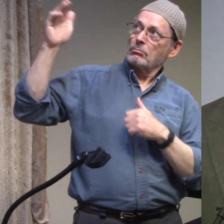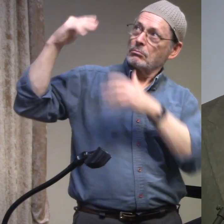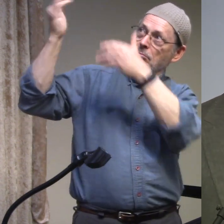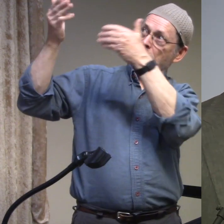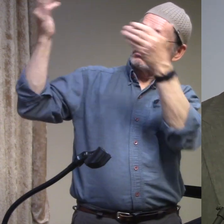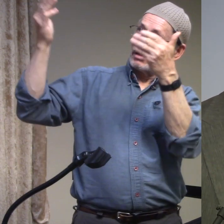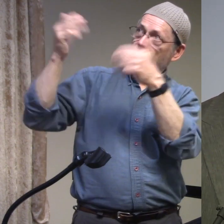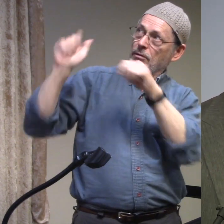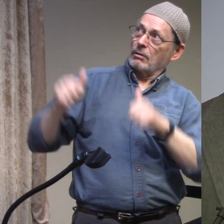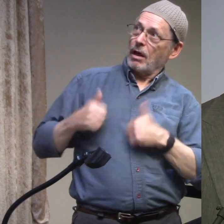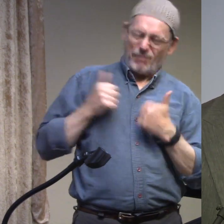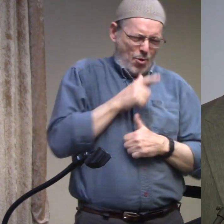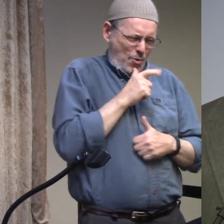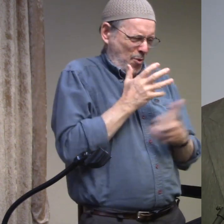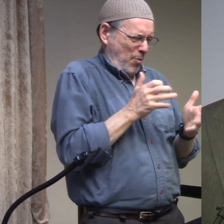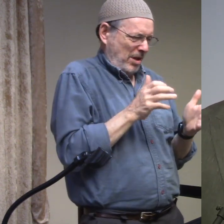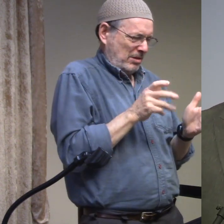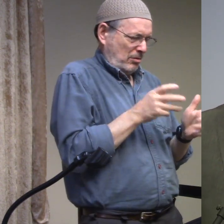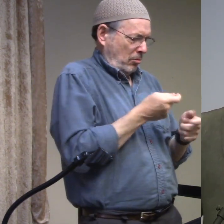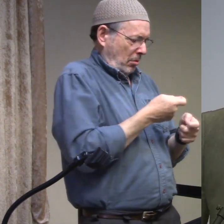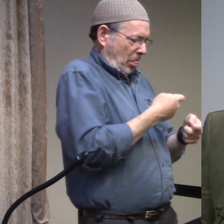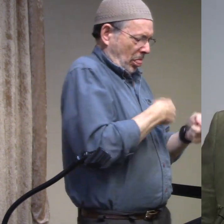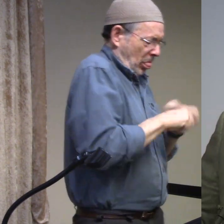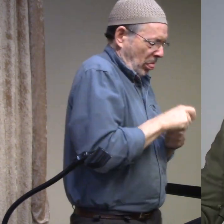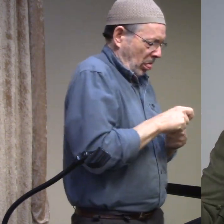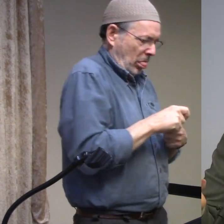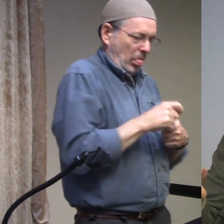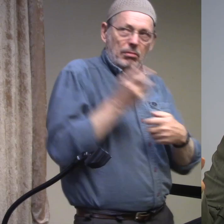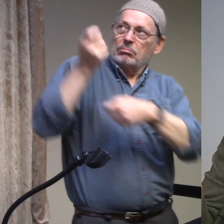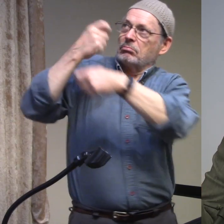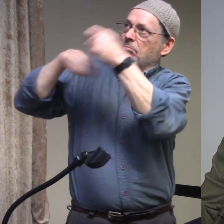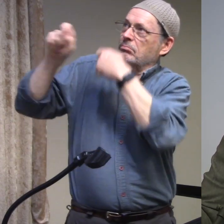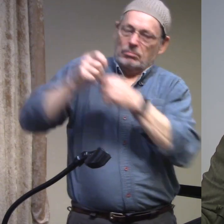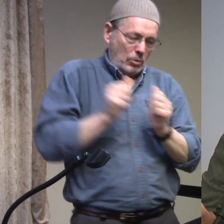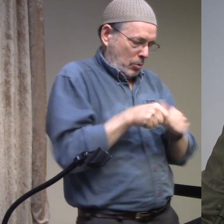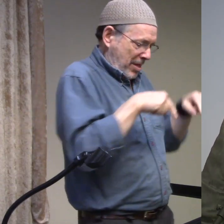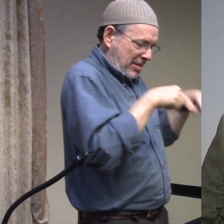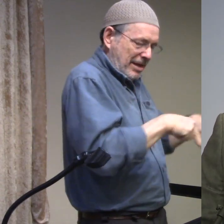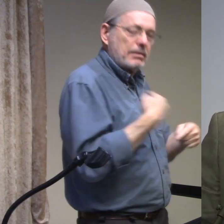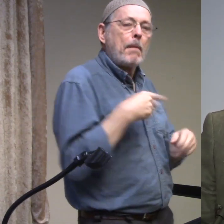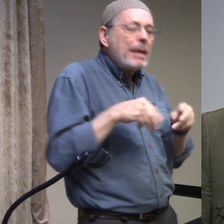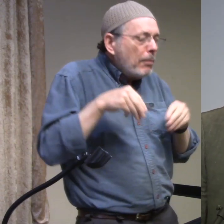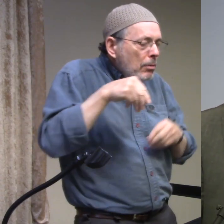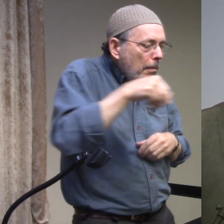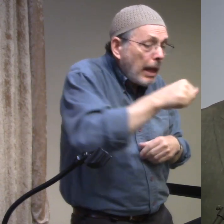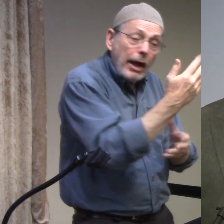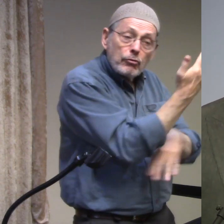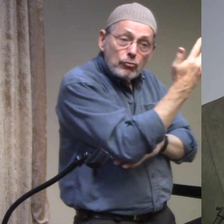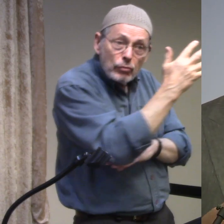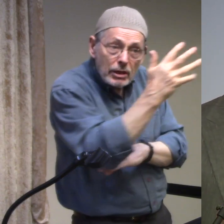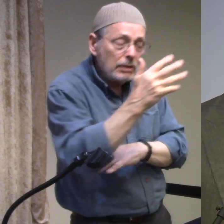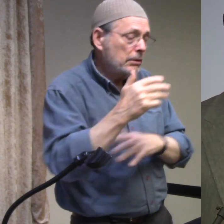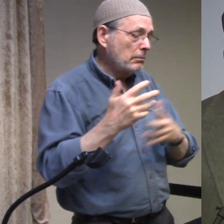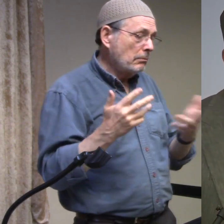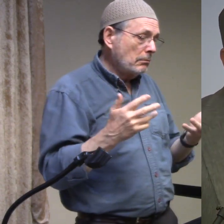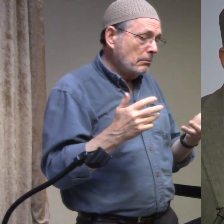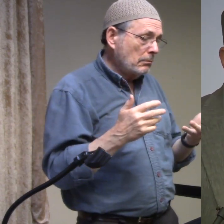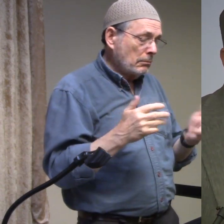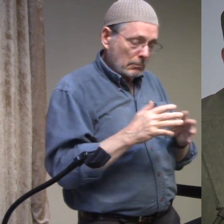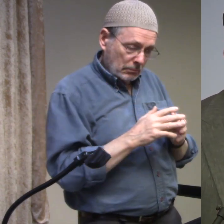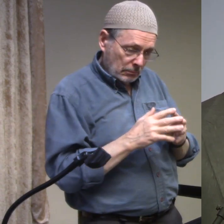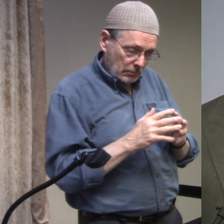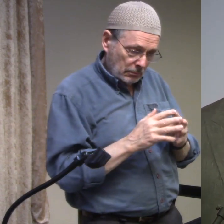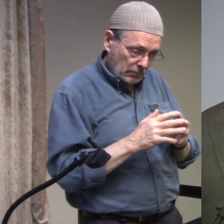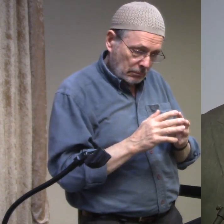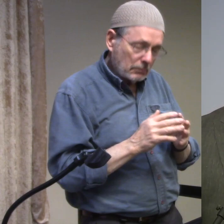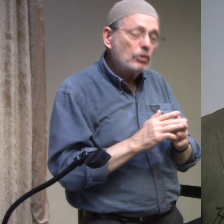destroyed? And we plant trees with subhanallah, alhamdulillah, Allahu Akbar. And as-salatu nur, prayer